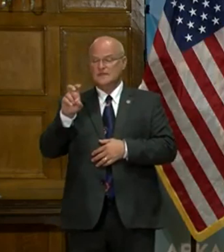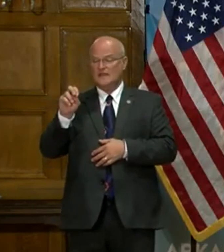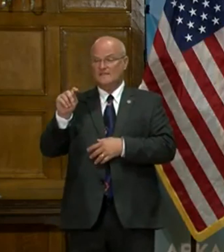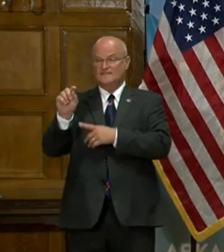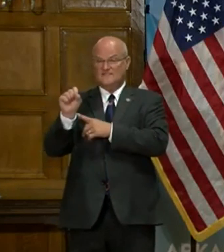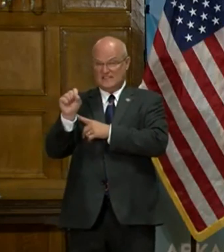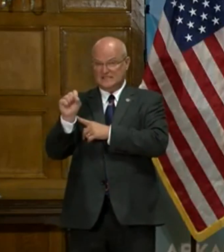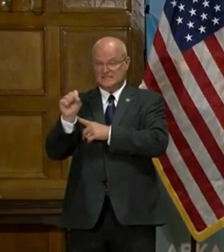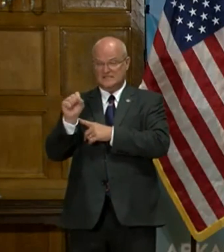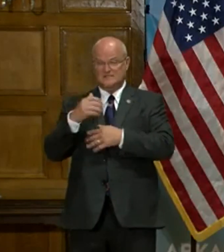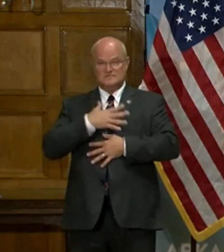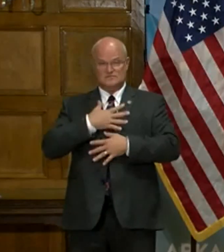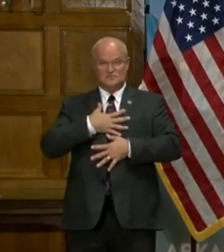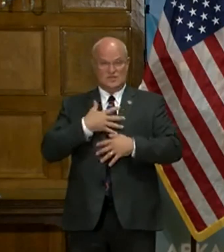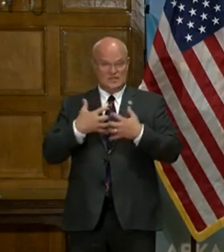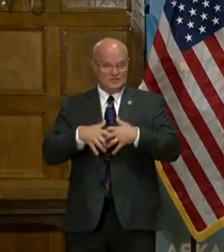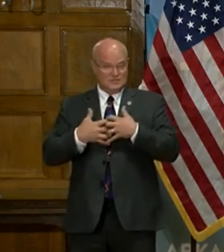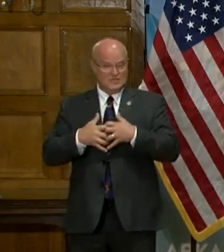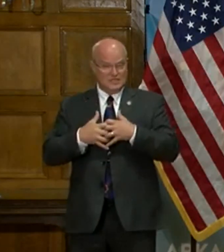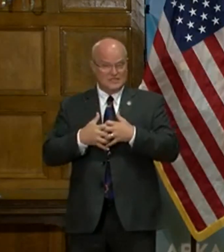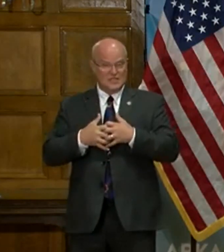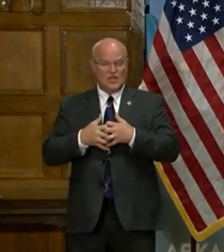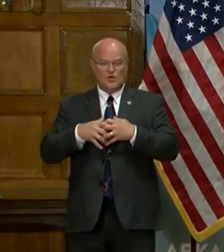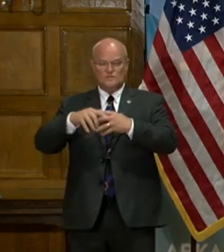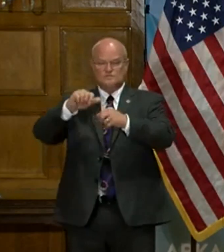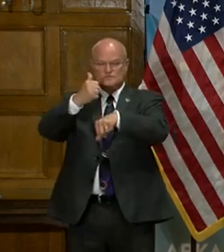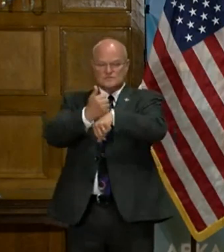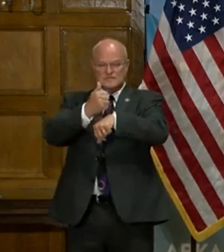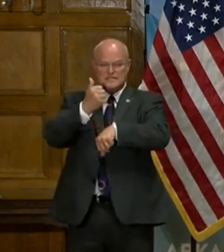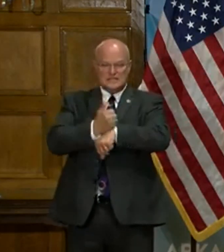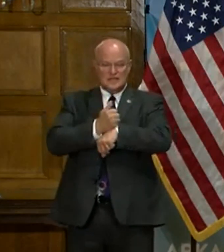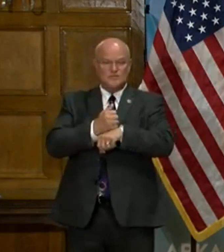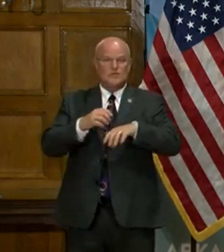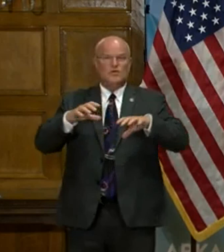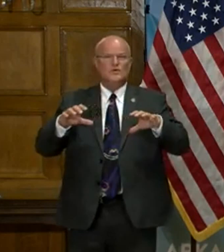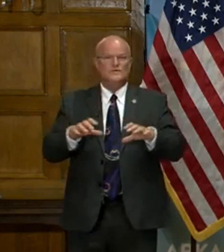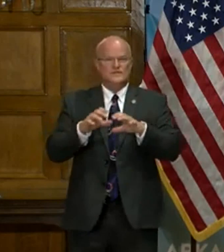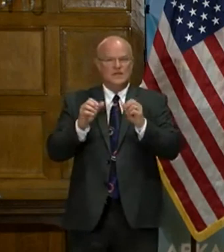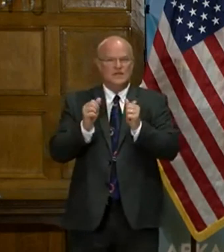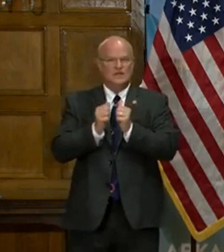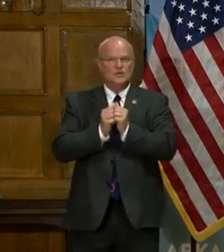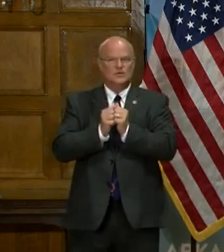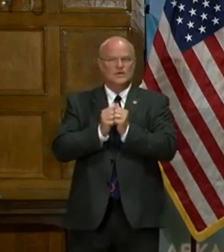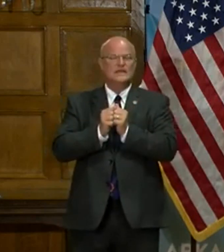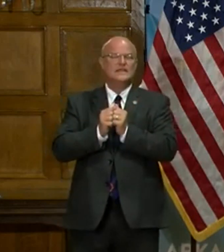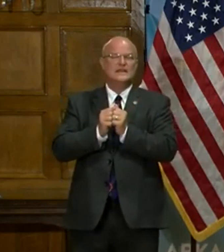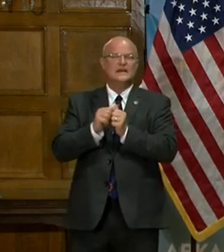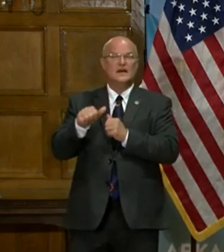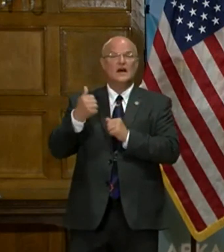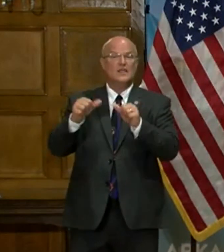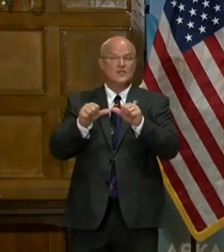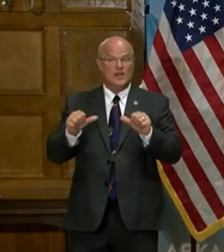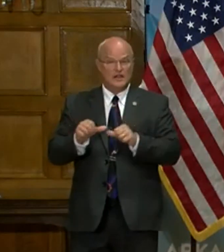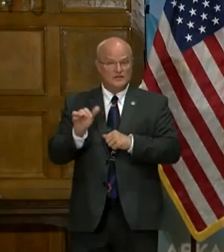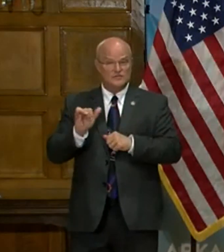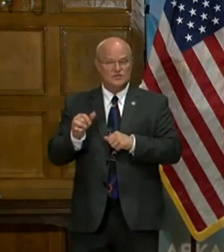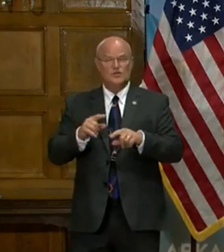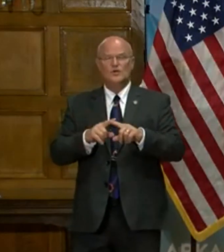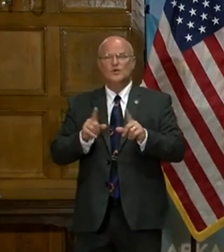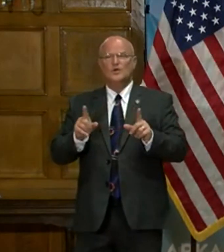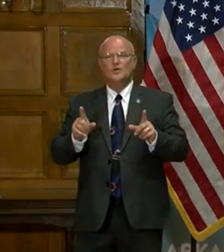ventilators. We put that into place for there. We've done it to a certain extent in other areas,